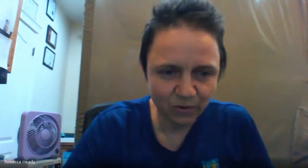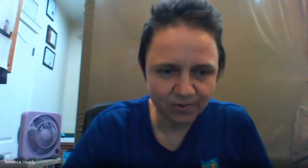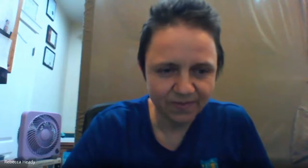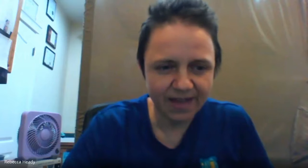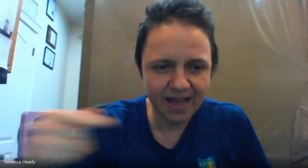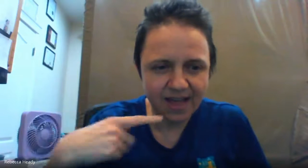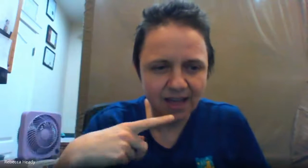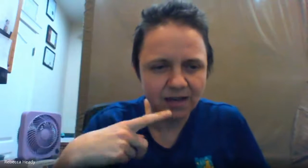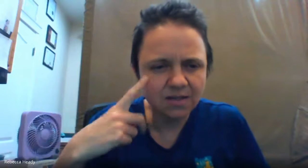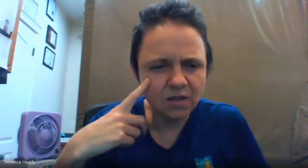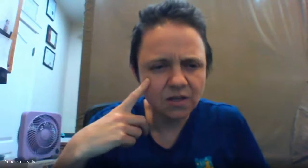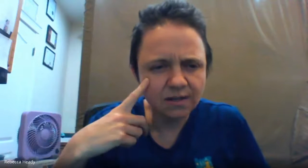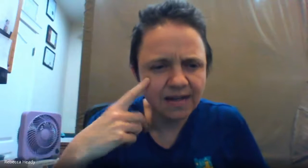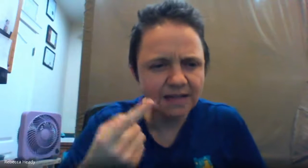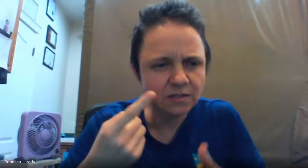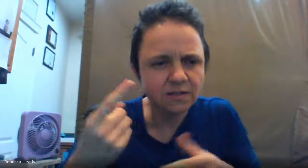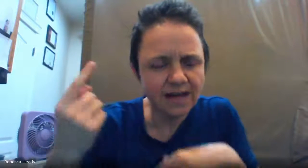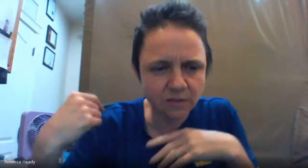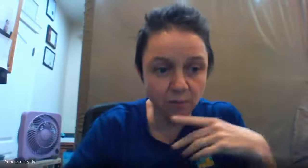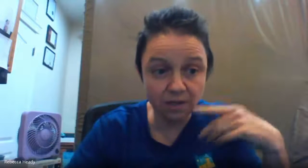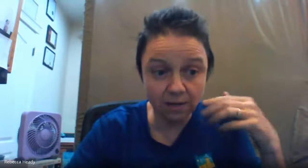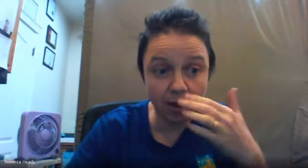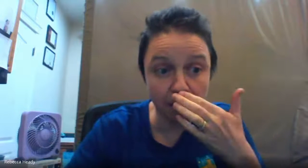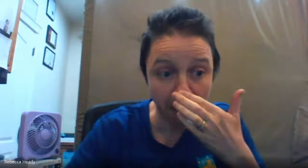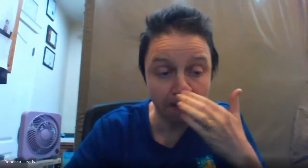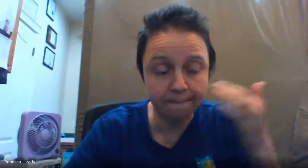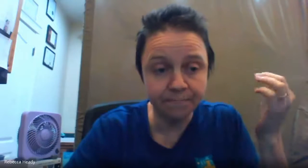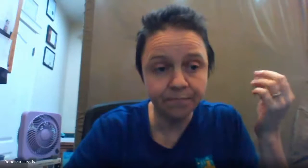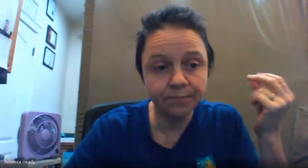Cool. And last week we talked about